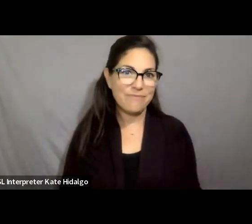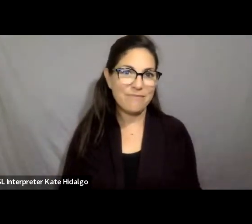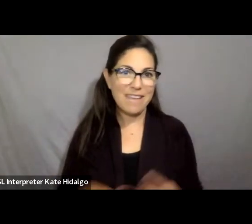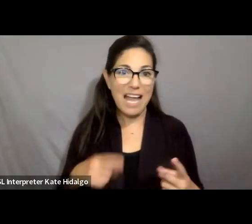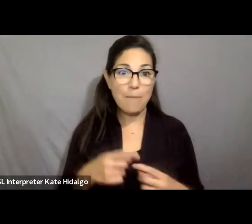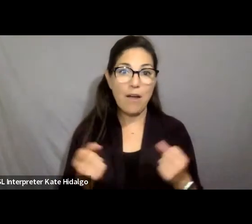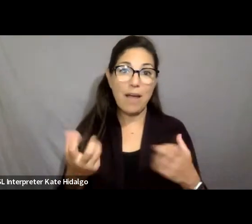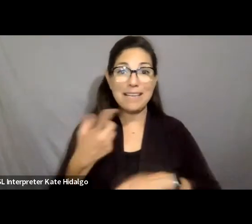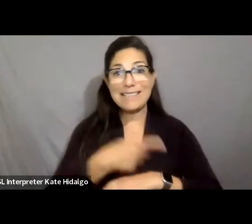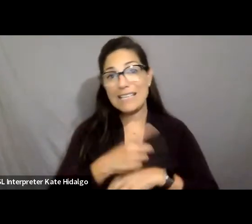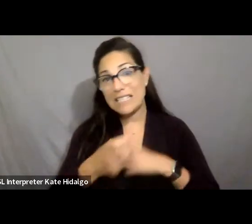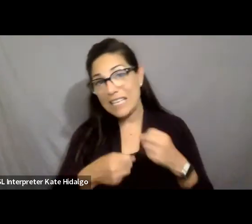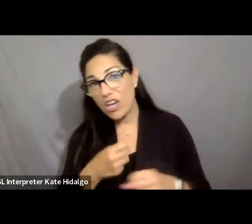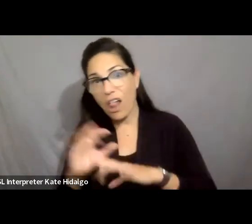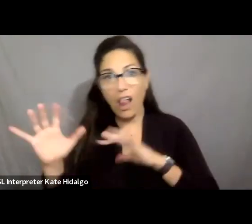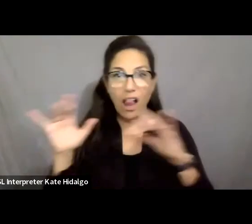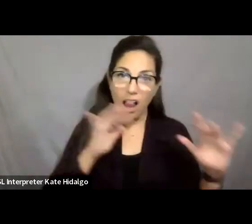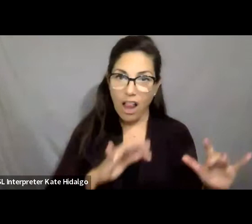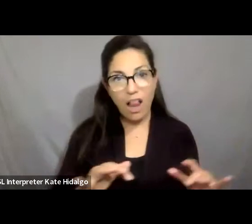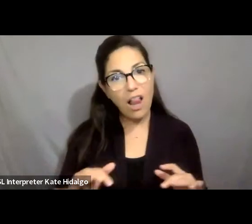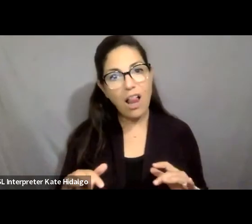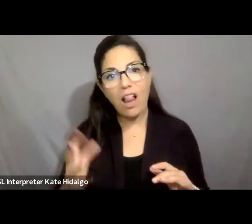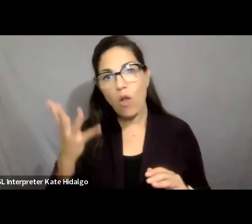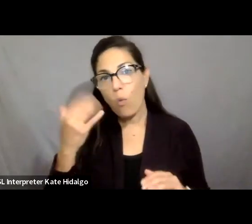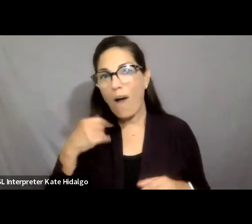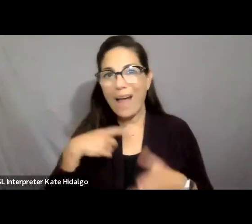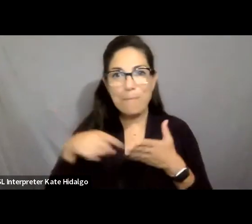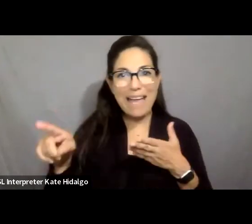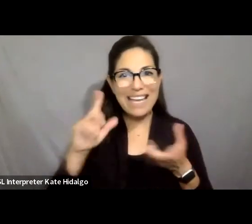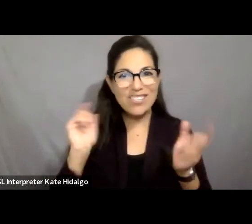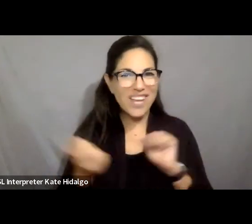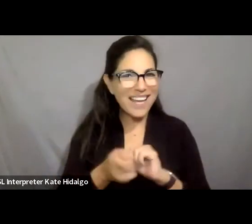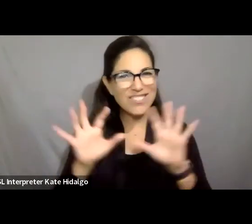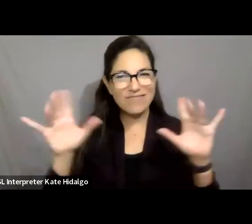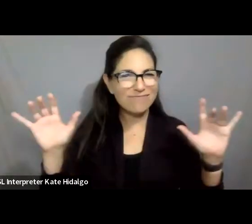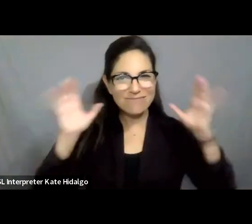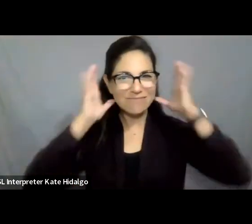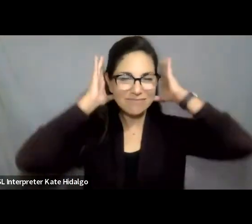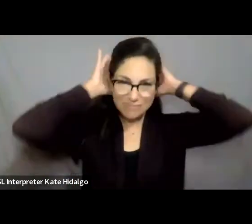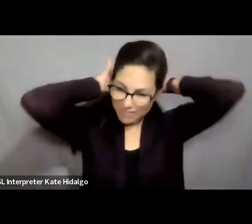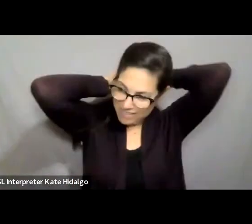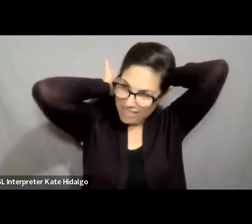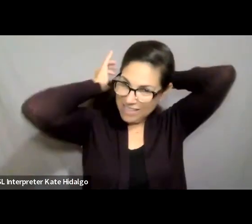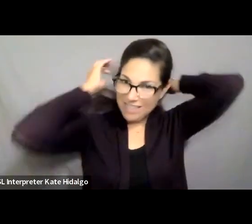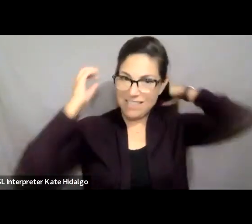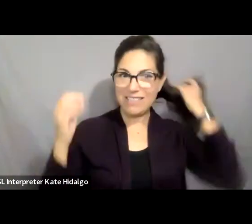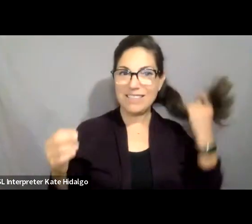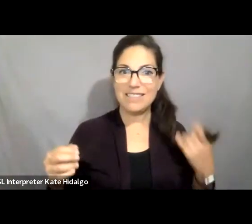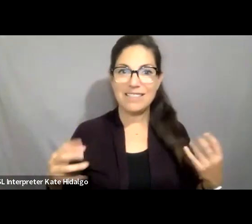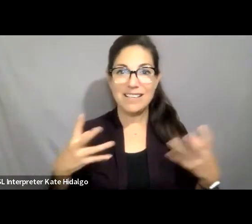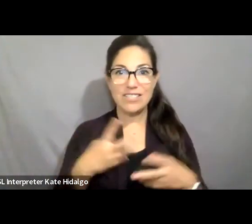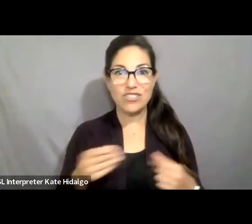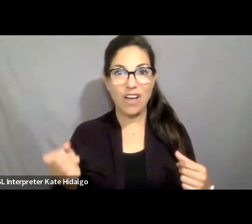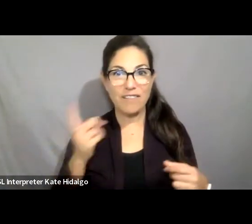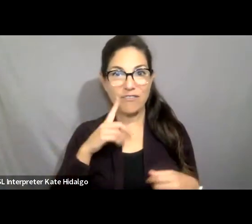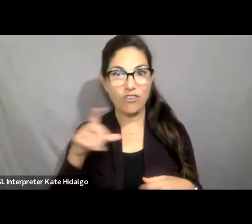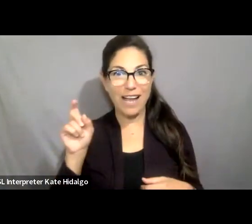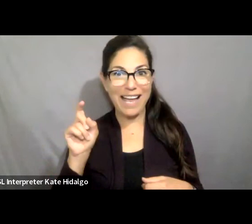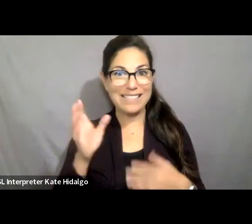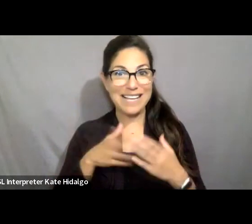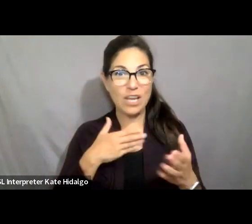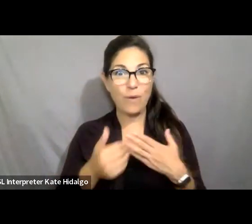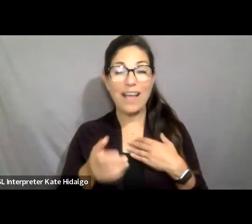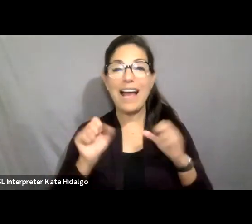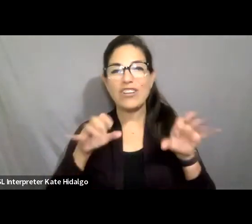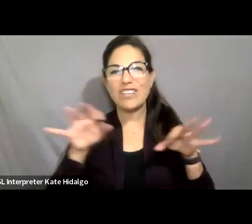many days in the year and why our pay changed and stuff. Yeah, it's like, oh, solving for X, I get it. And I could